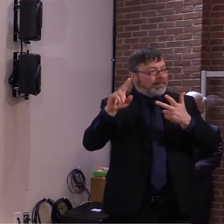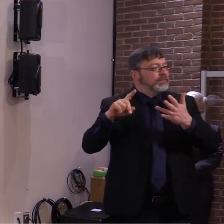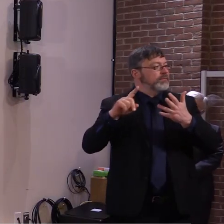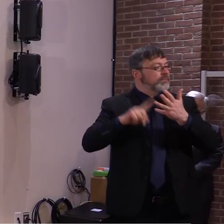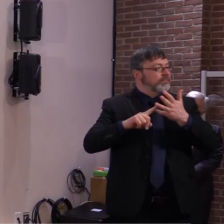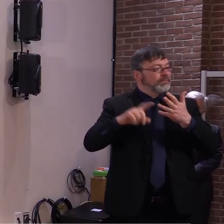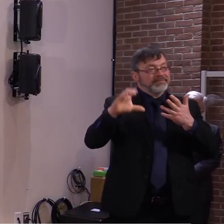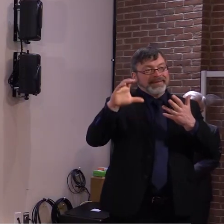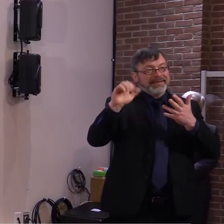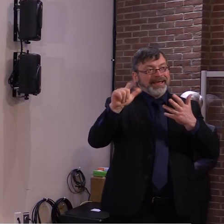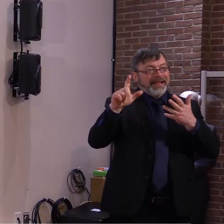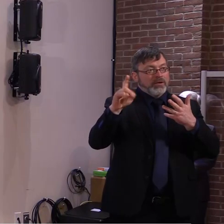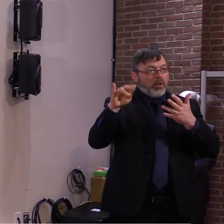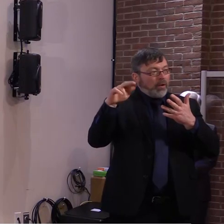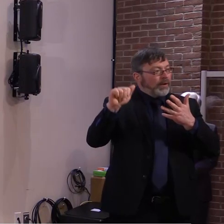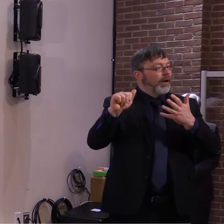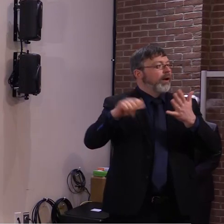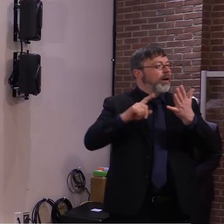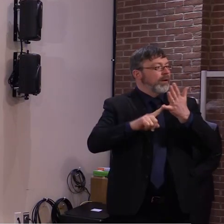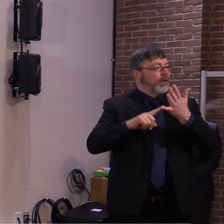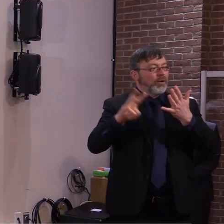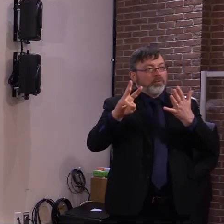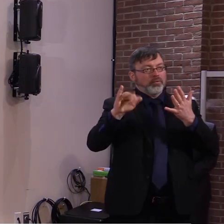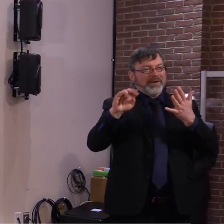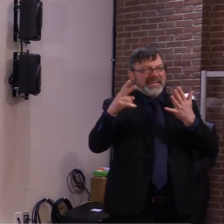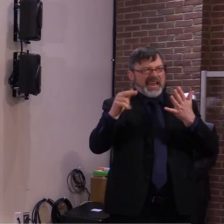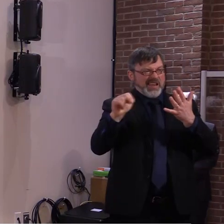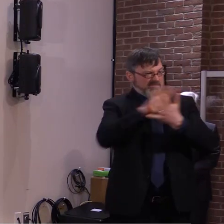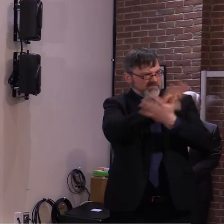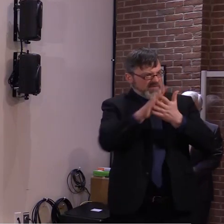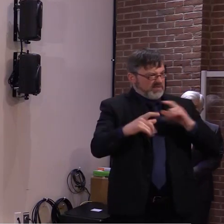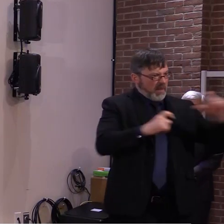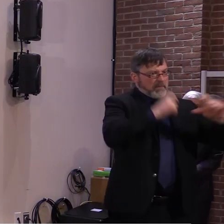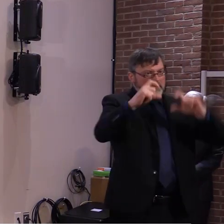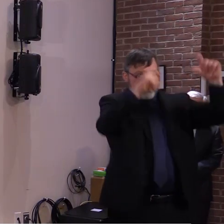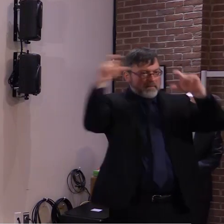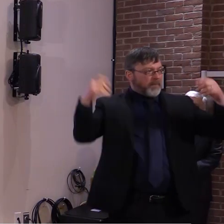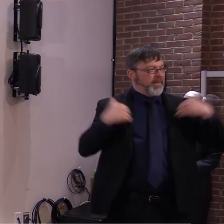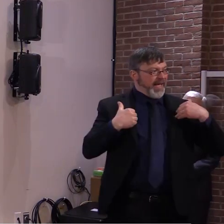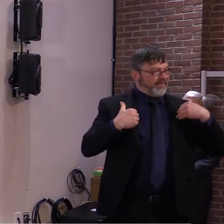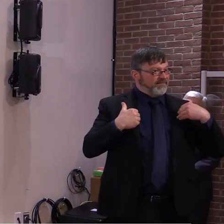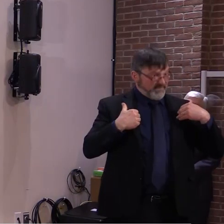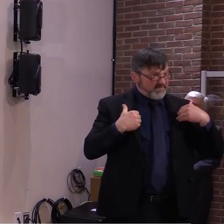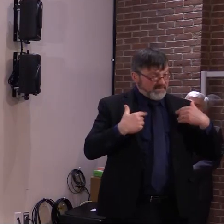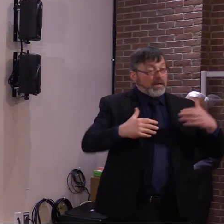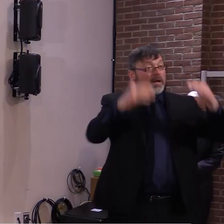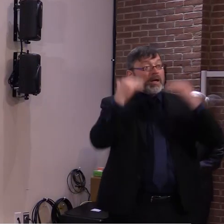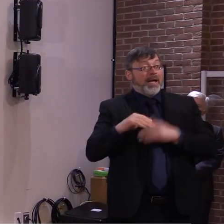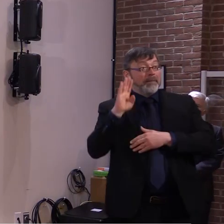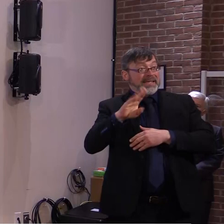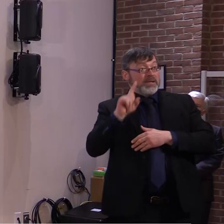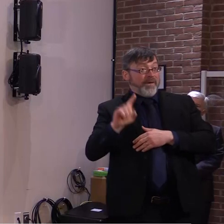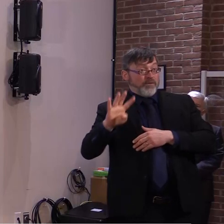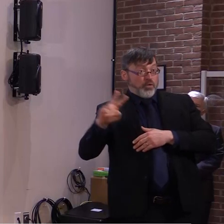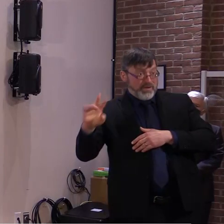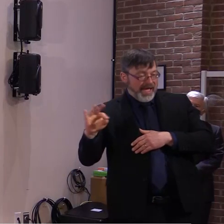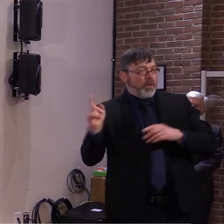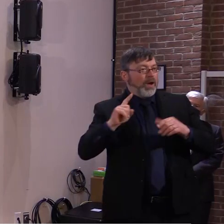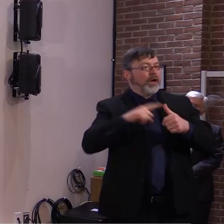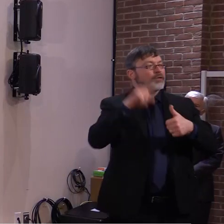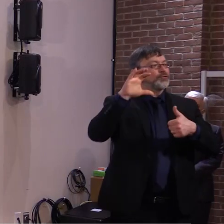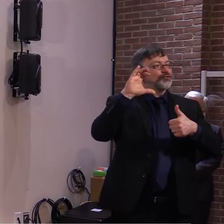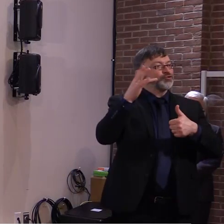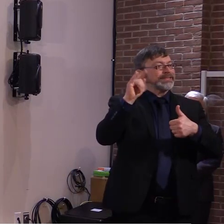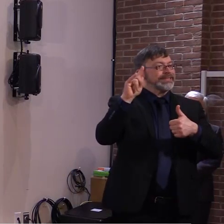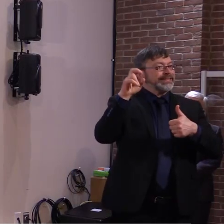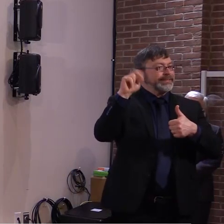our COVID-19 website. An important point, though, sequencing is done only on select samples. So even